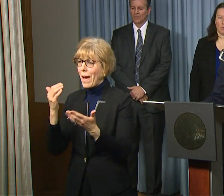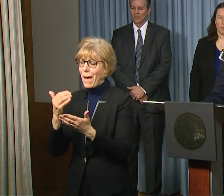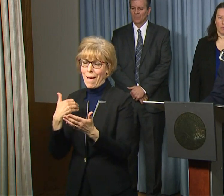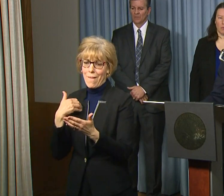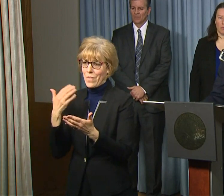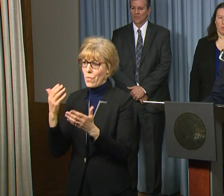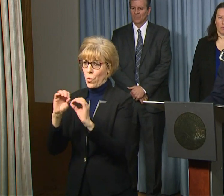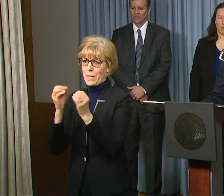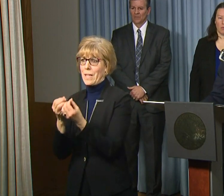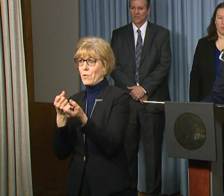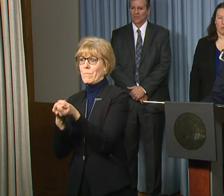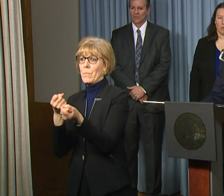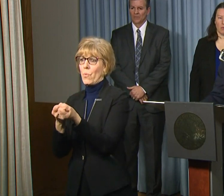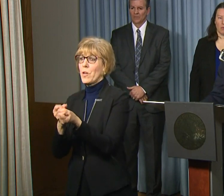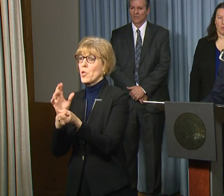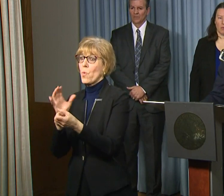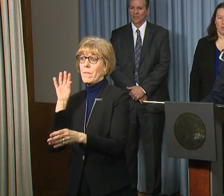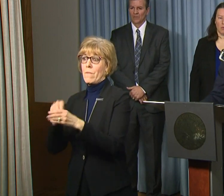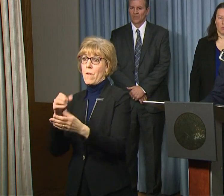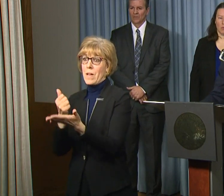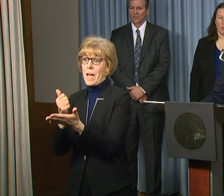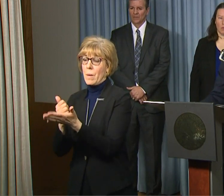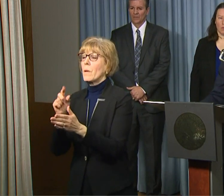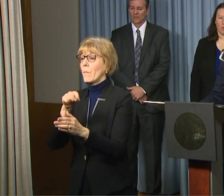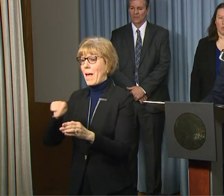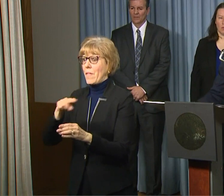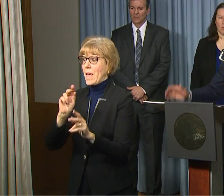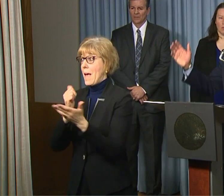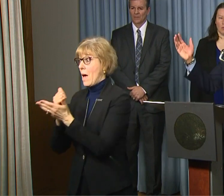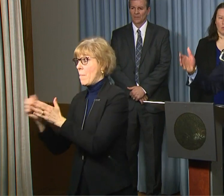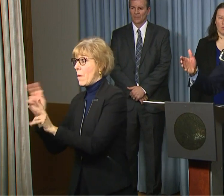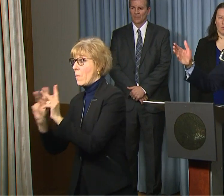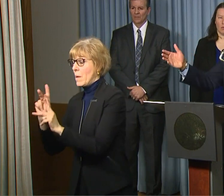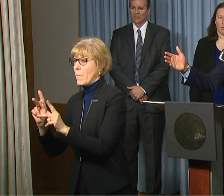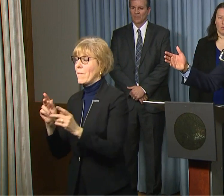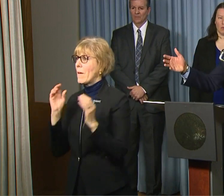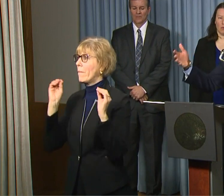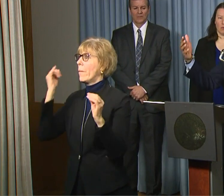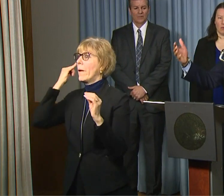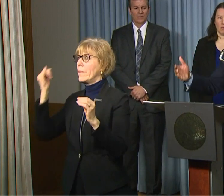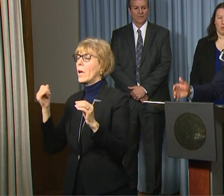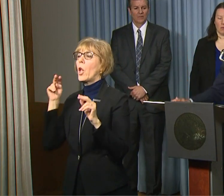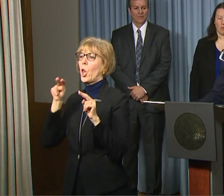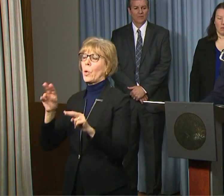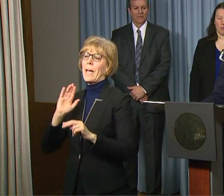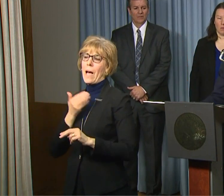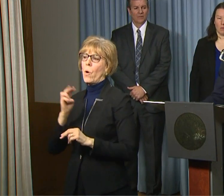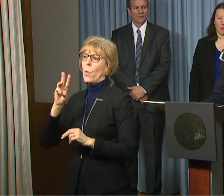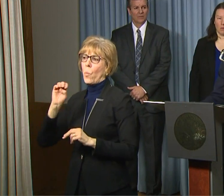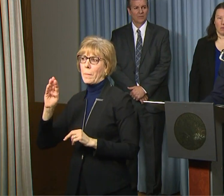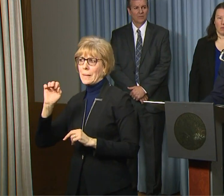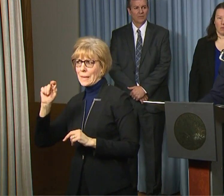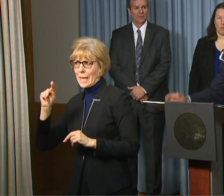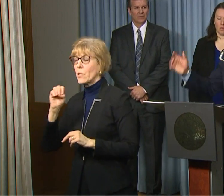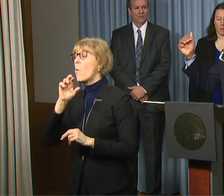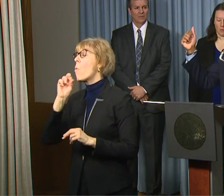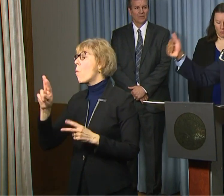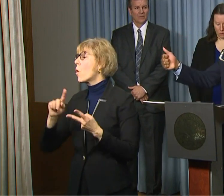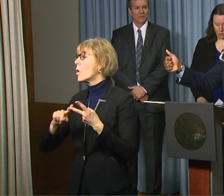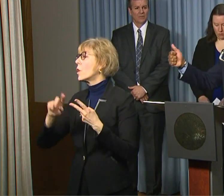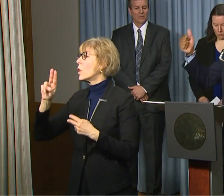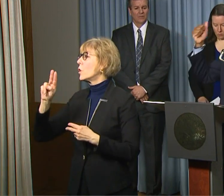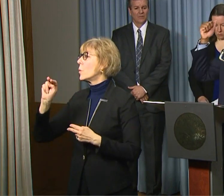time, we encourage you to do so. If you don't have an idea, go to our website. We have some information. Or go to United Way. We have information on where you could volunteer. But